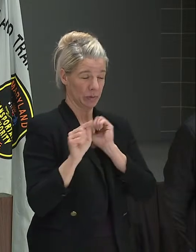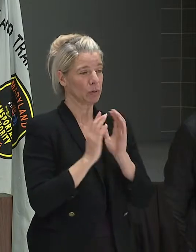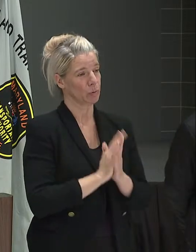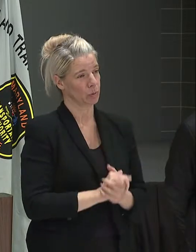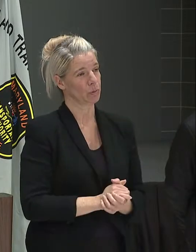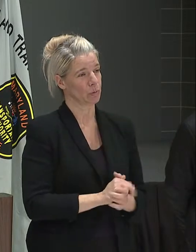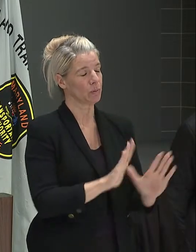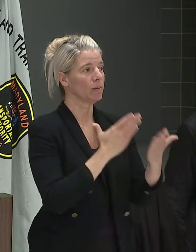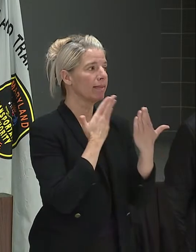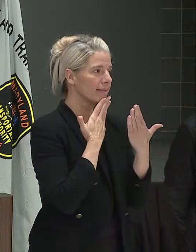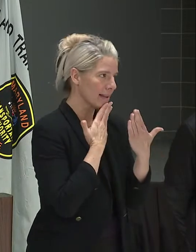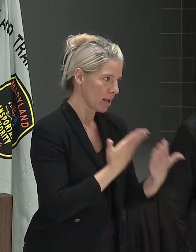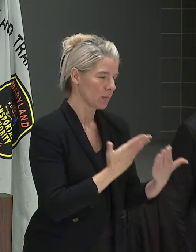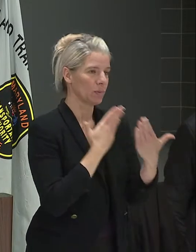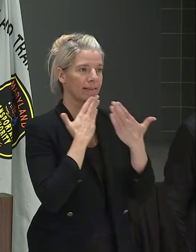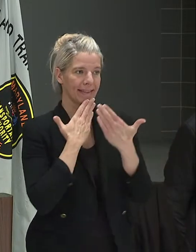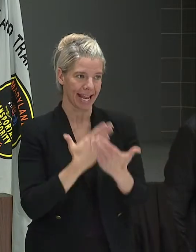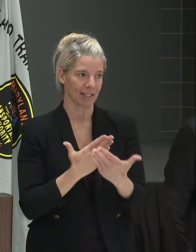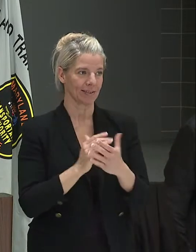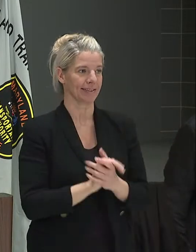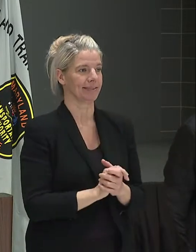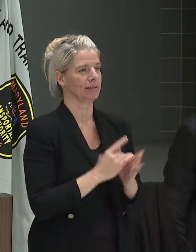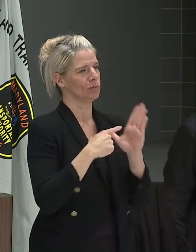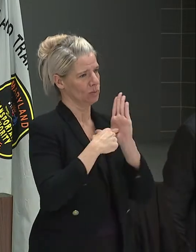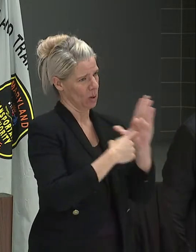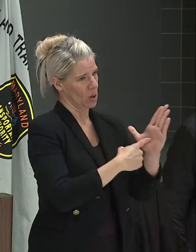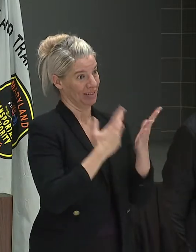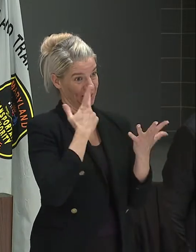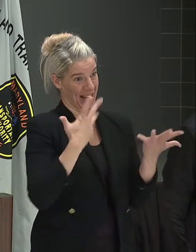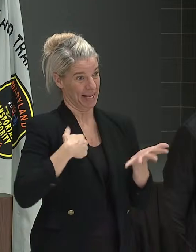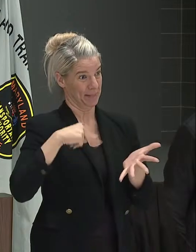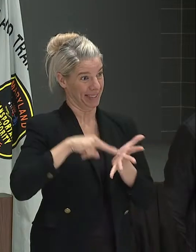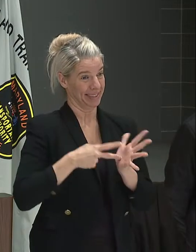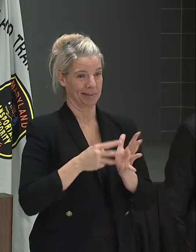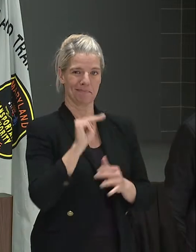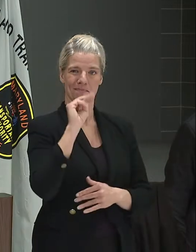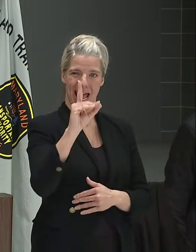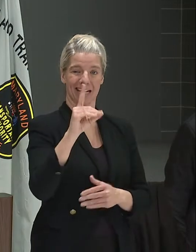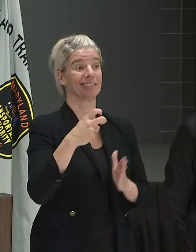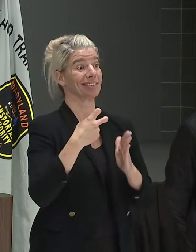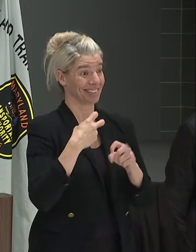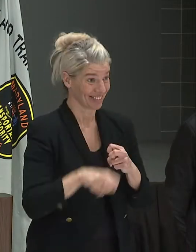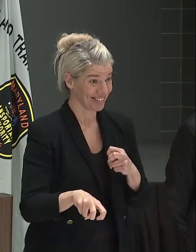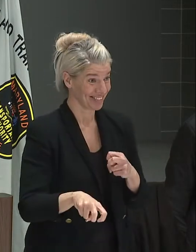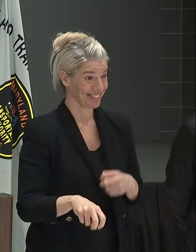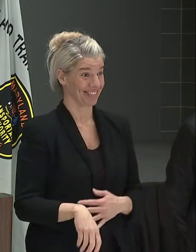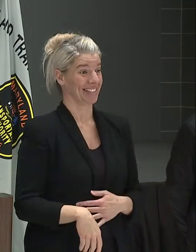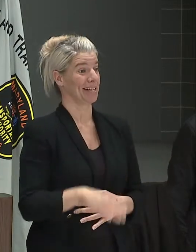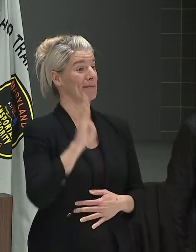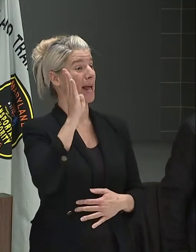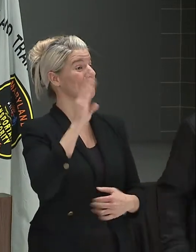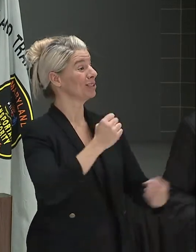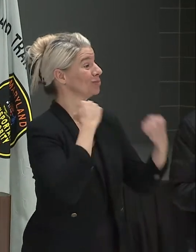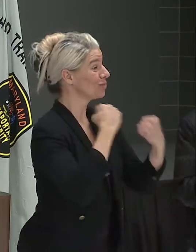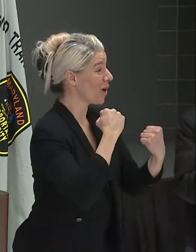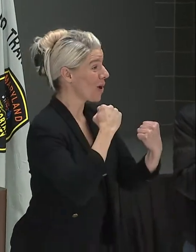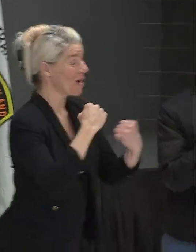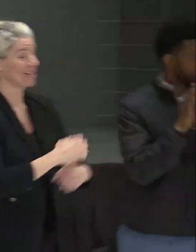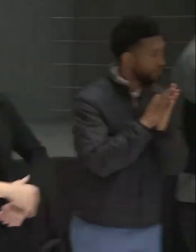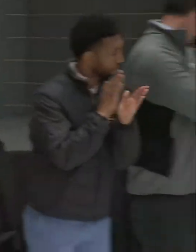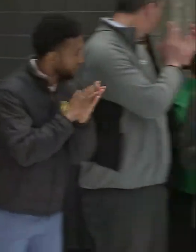you for showing what it means to be Maryland Tough and Baltimore Strong. Thank you.